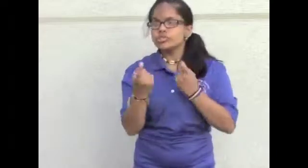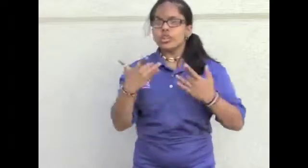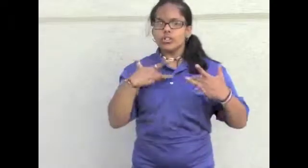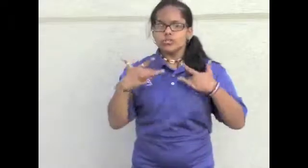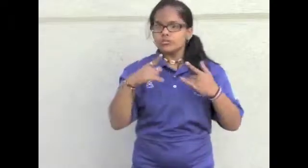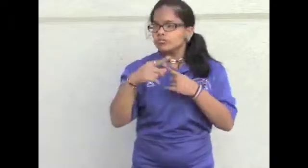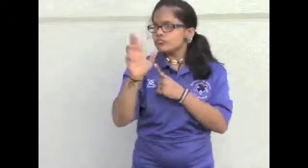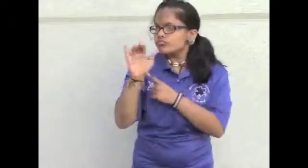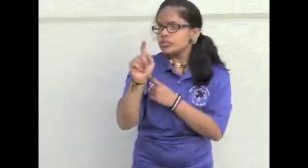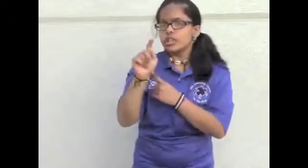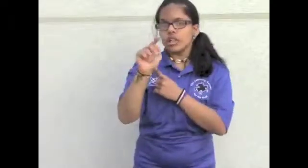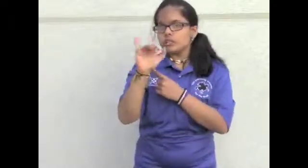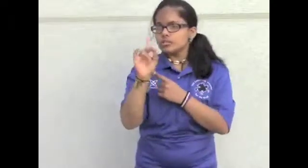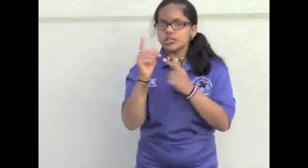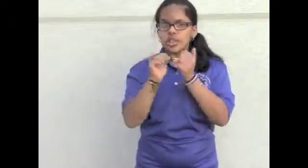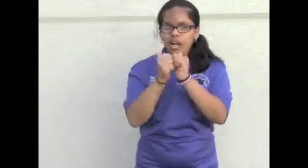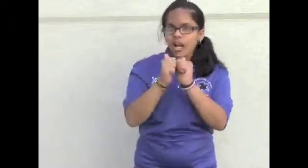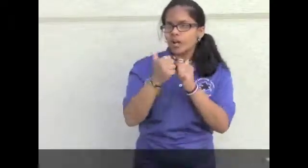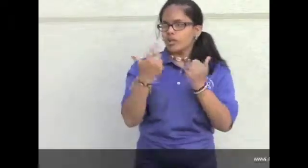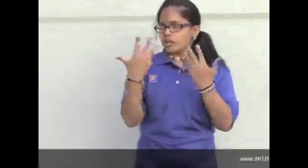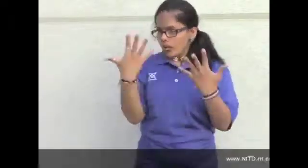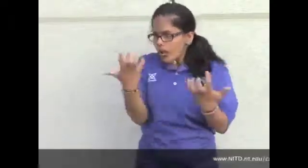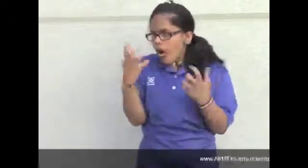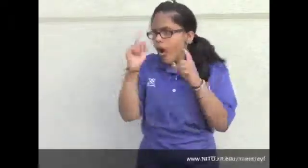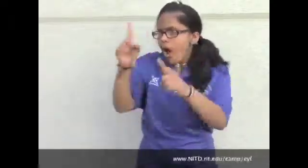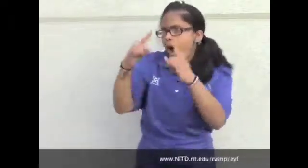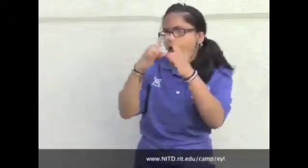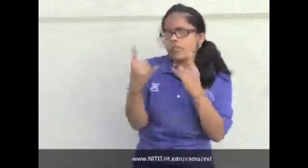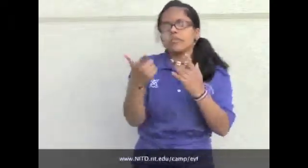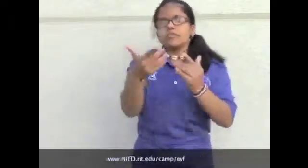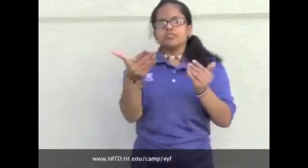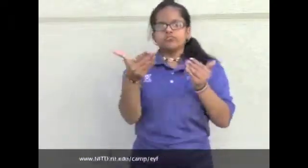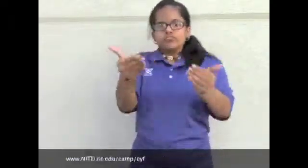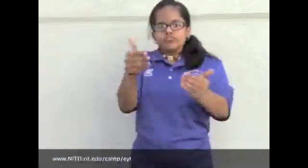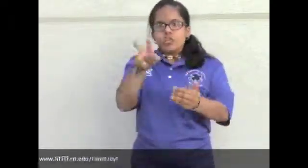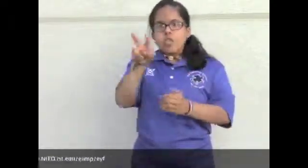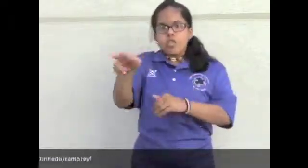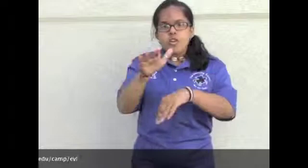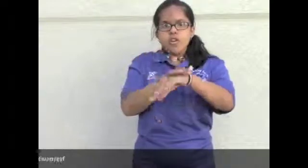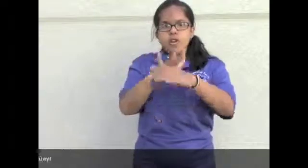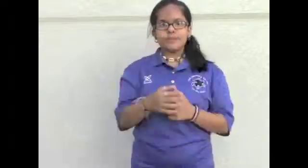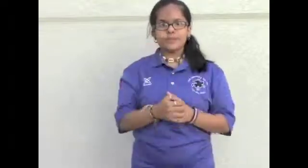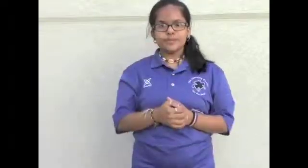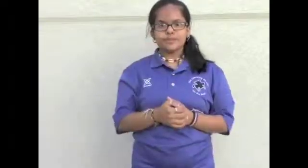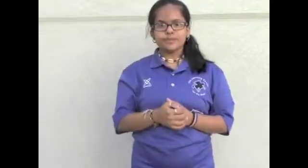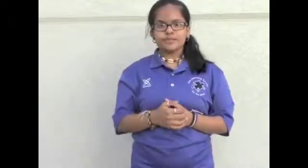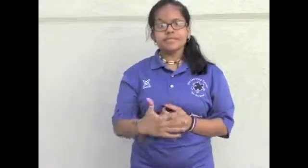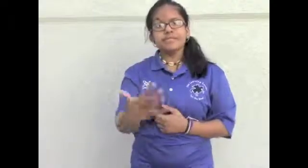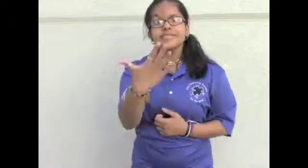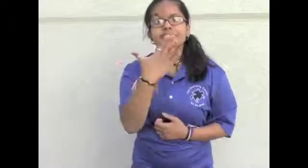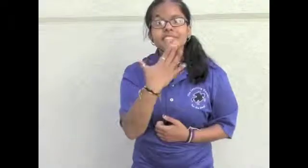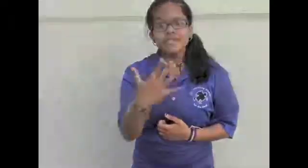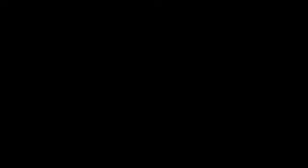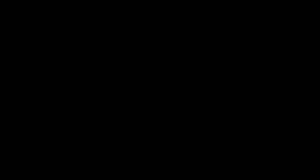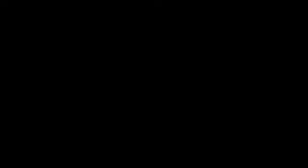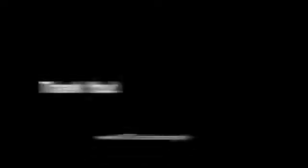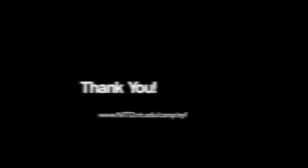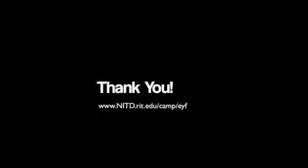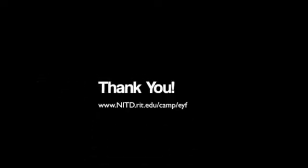If you have any questions about RIT, NTID, or the camp, feel free to go to either one of their websites.